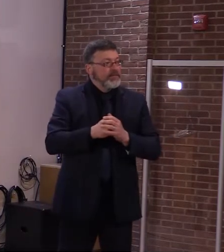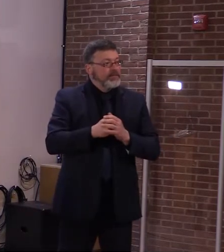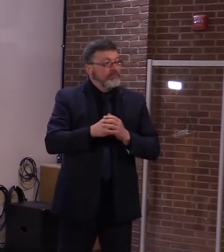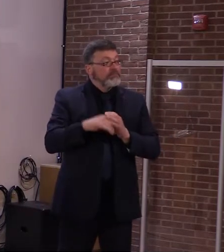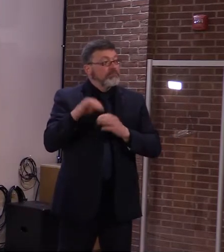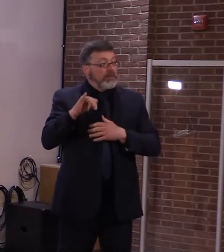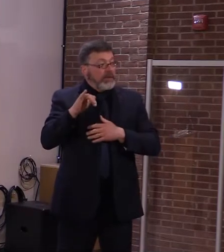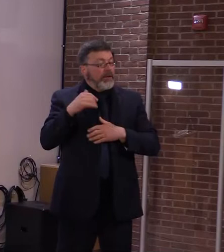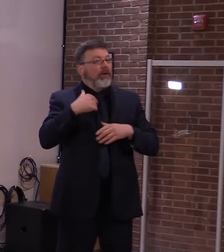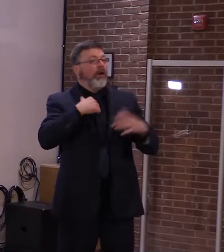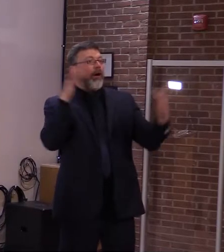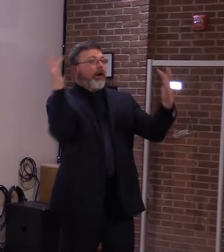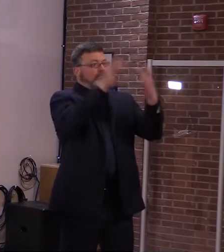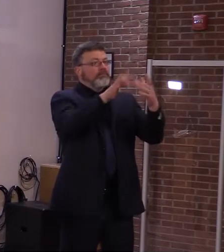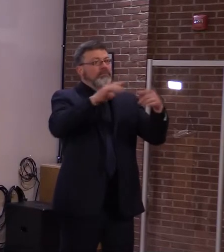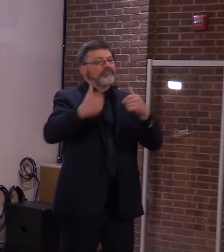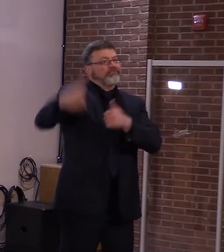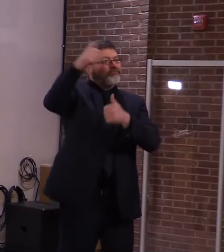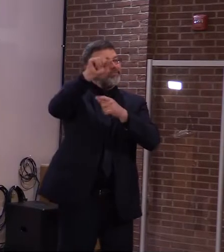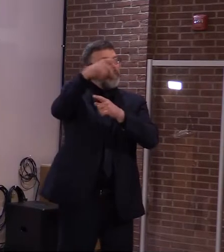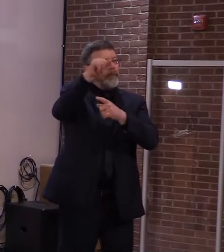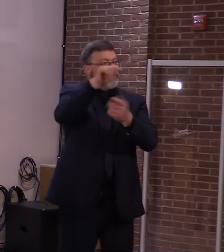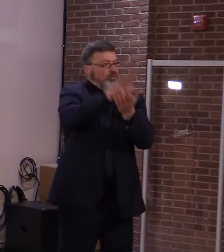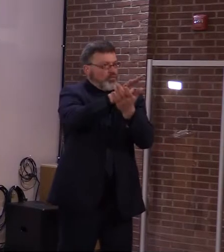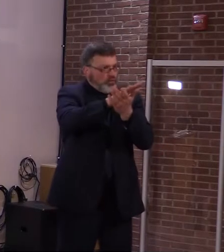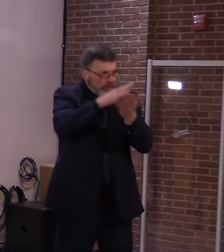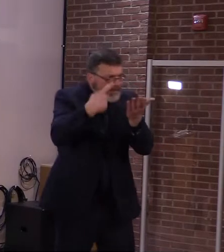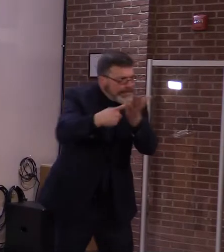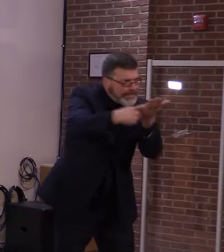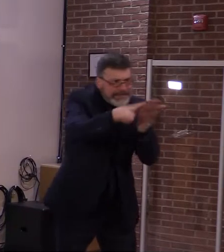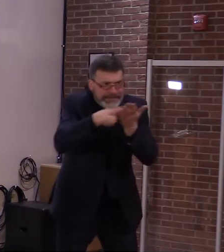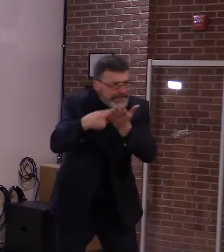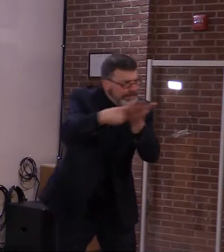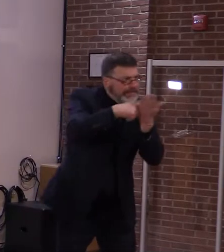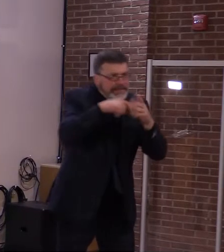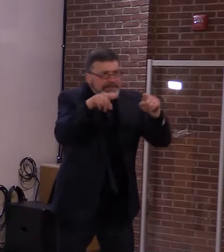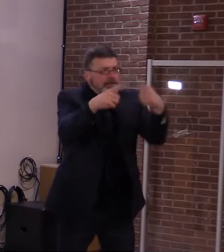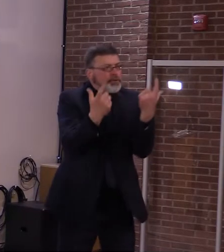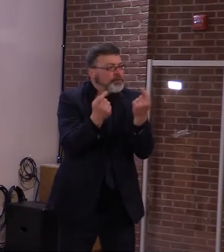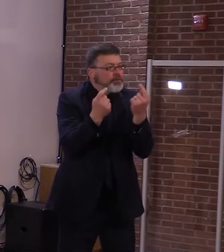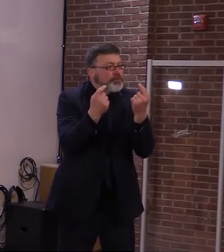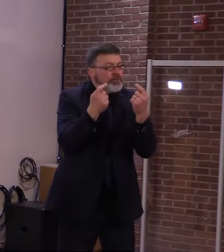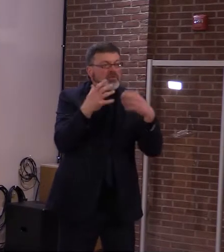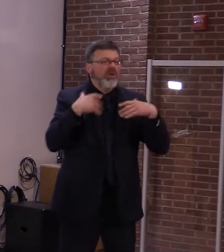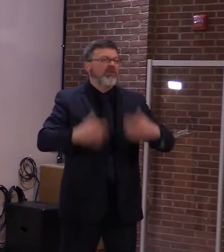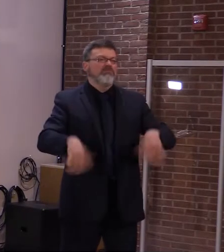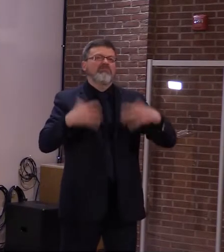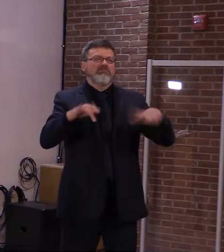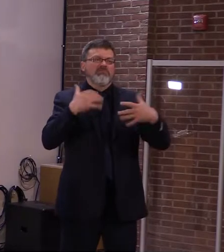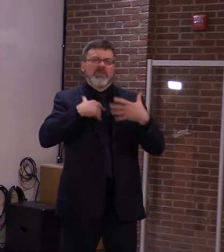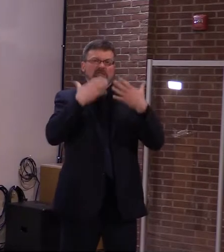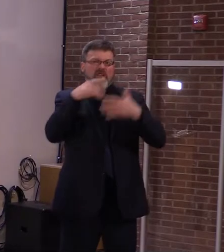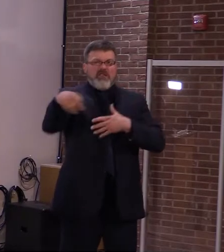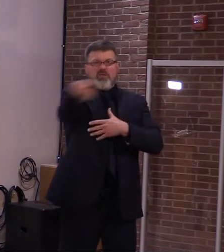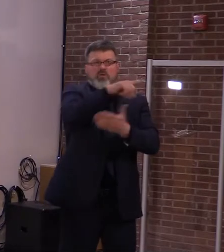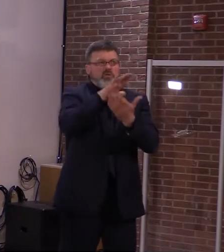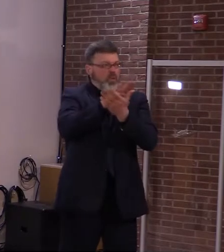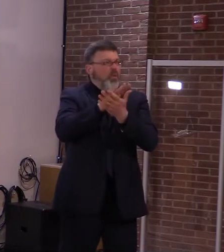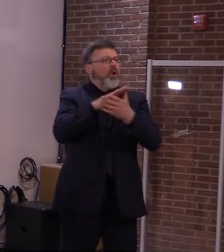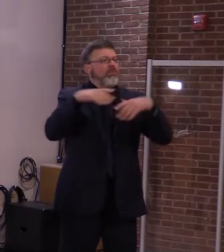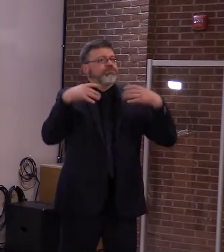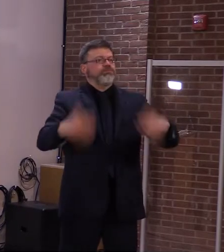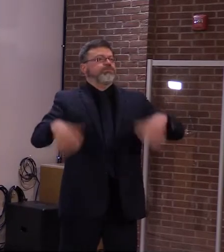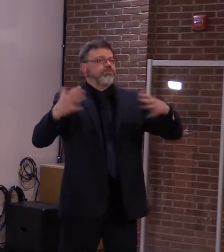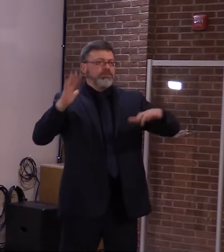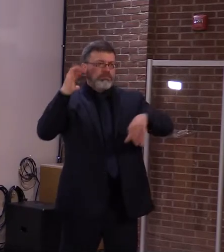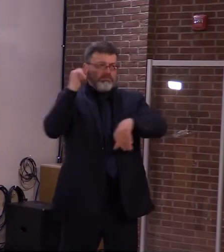I heard. I want to thank them for working with us to help build a great summer for our kids. For parents out there looking